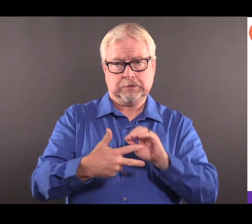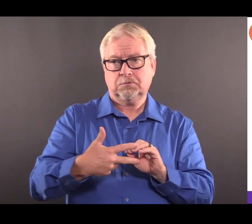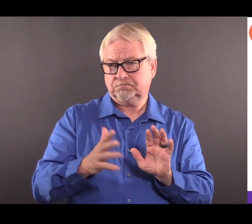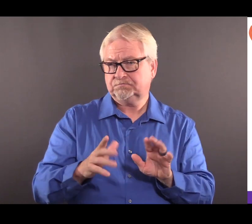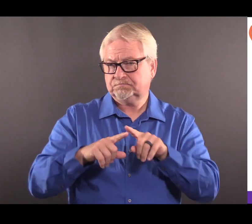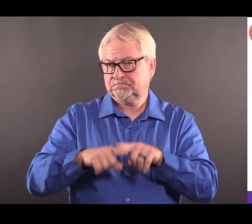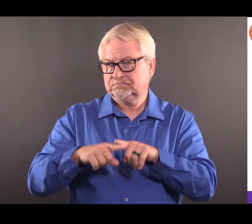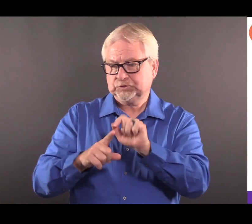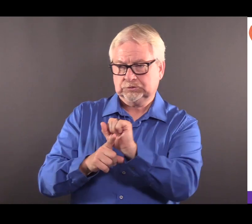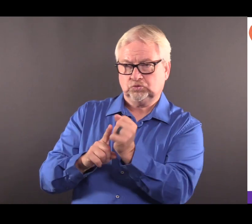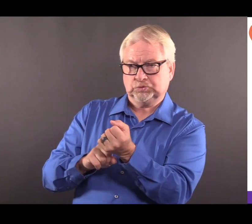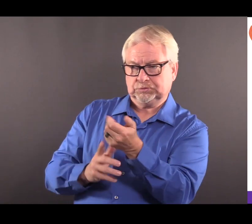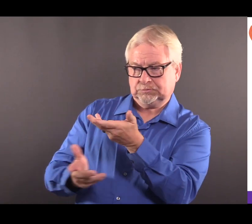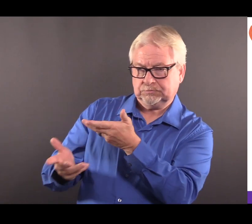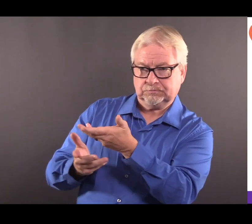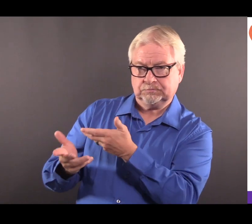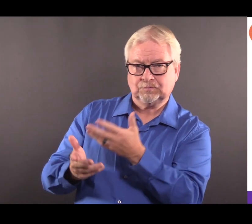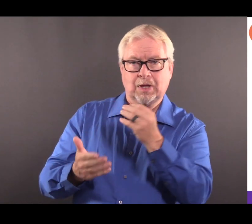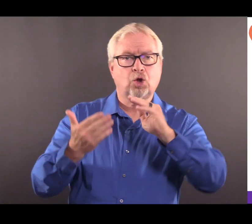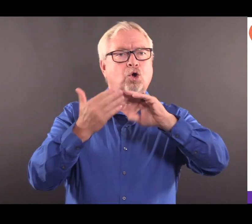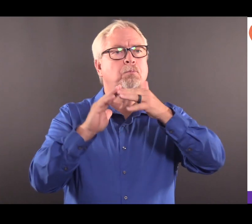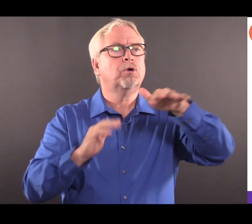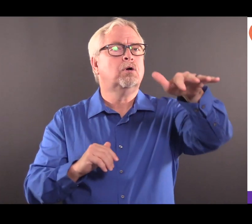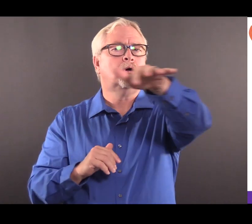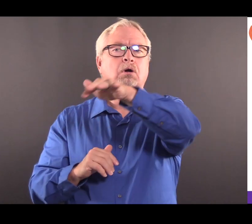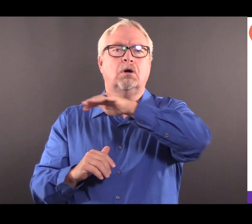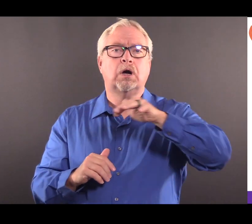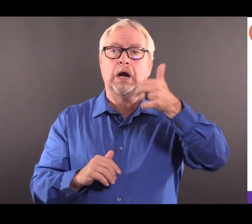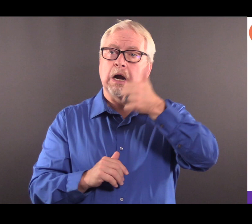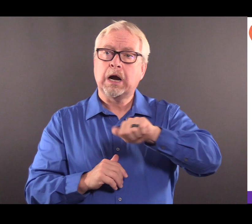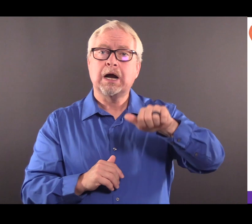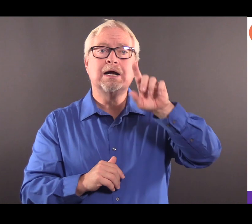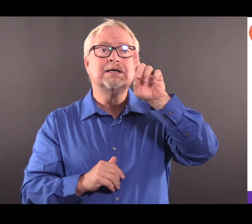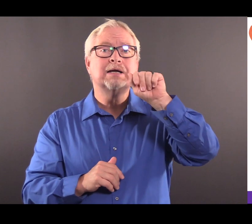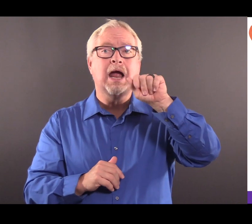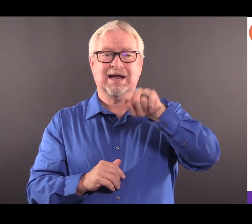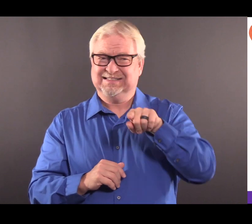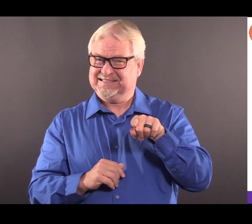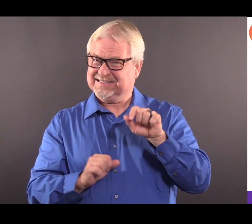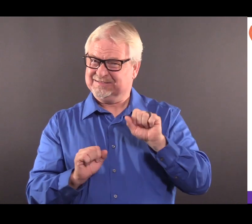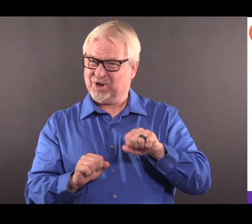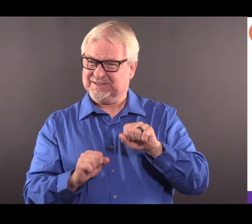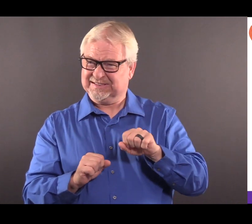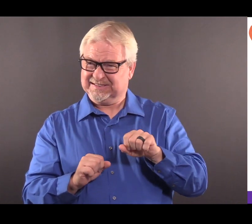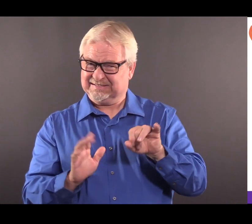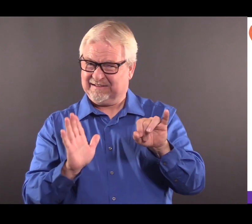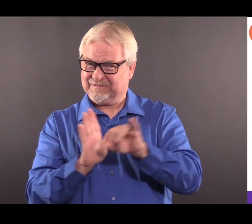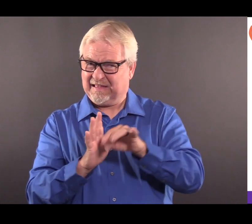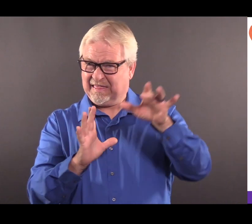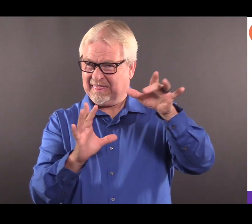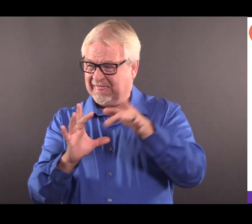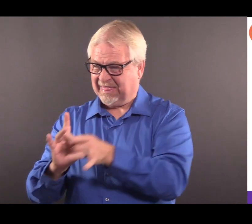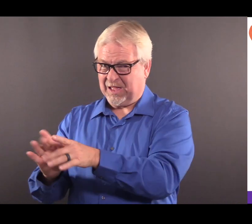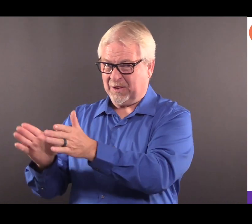the PII category. Depending on circumstances and the makeup of the community,